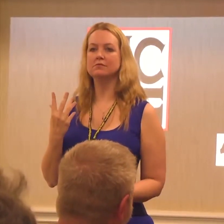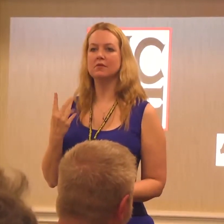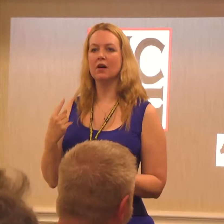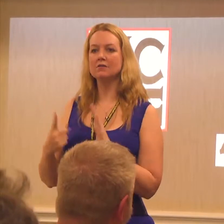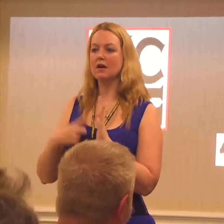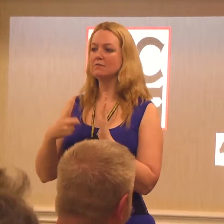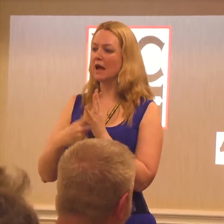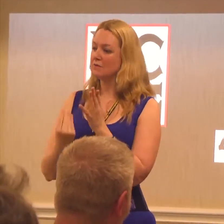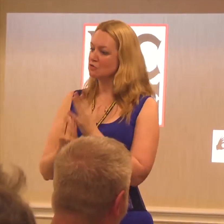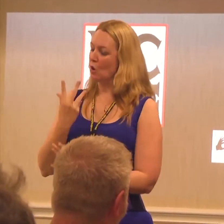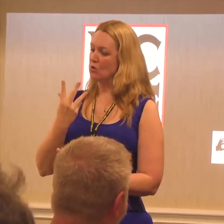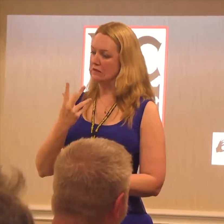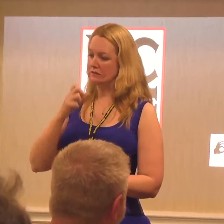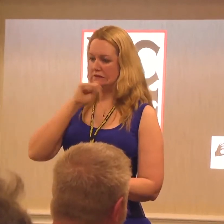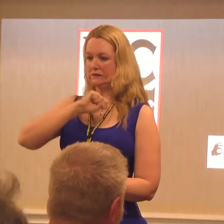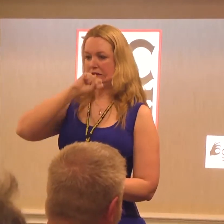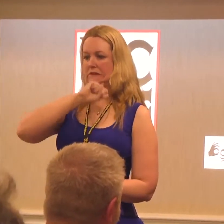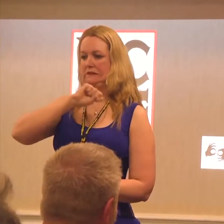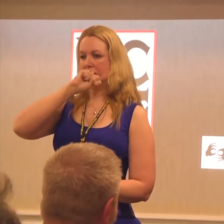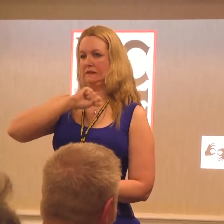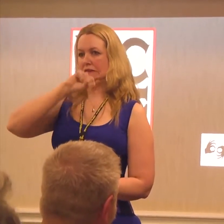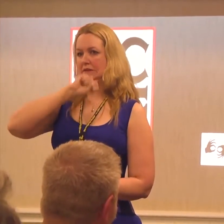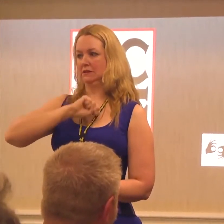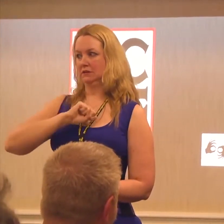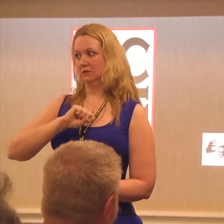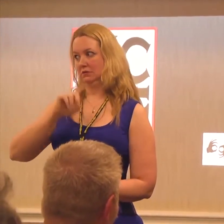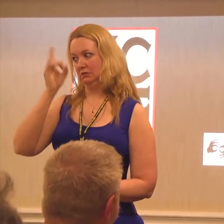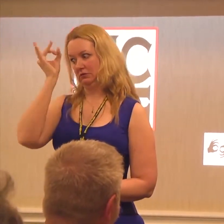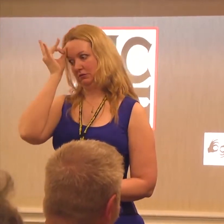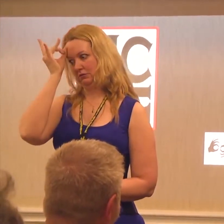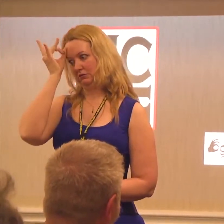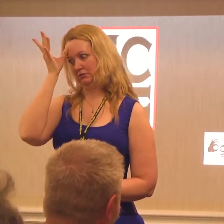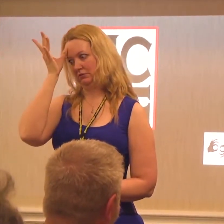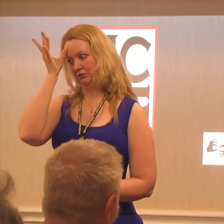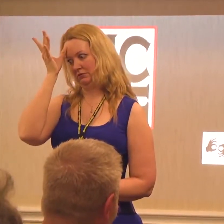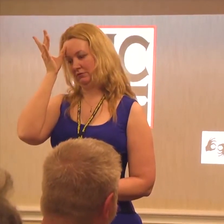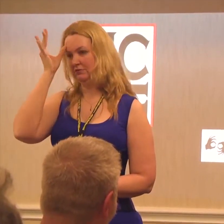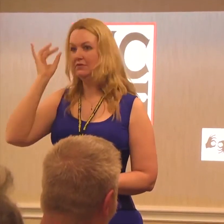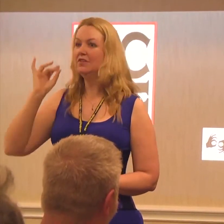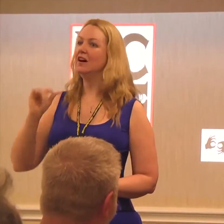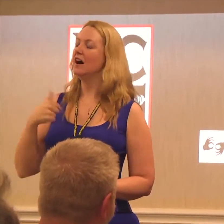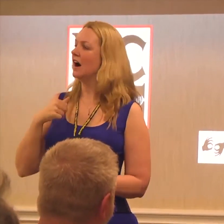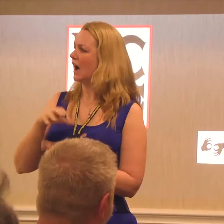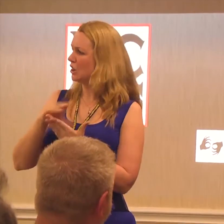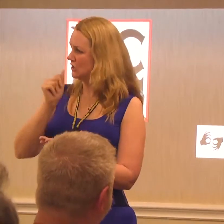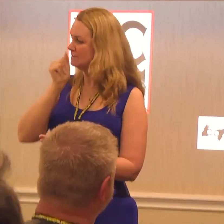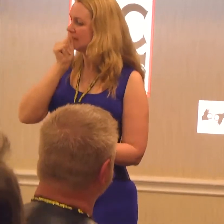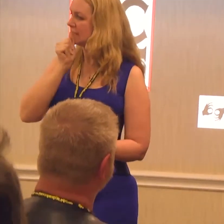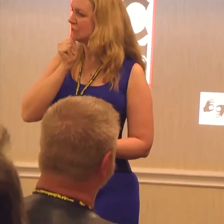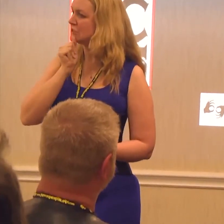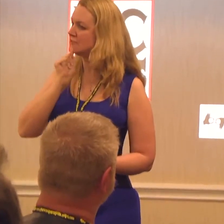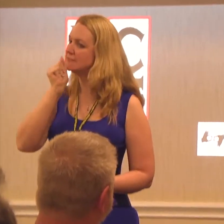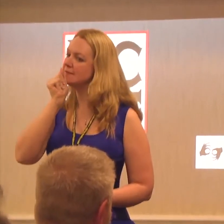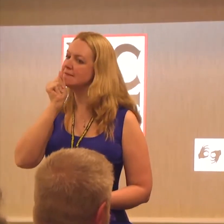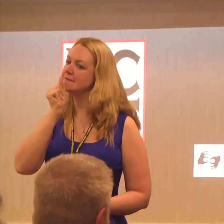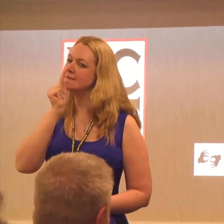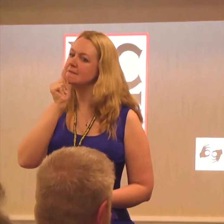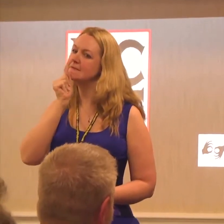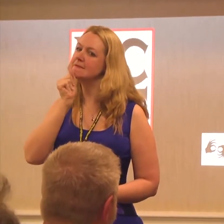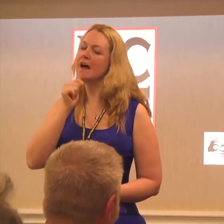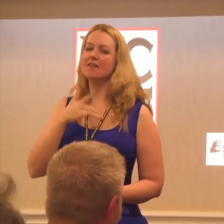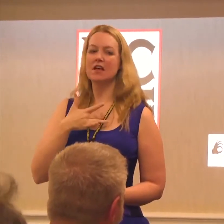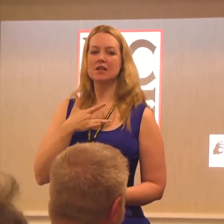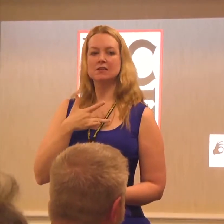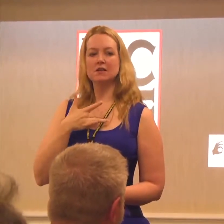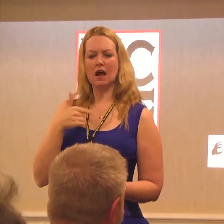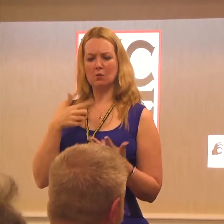Sometimes growth was difficult, really difficult. I learned to be patient. I felt that if I